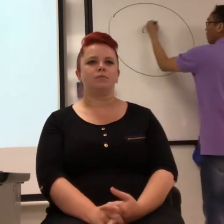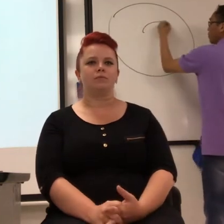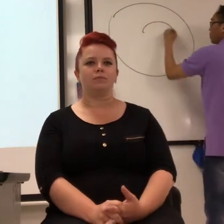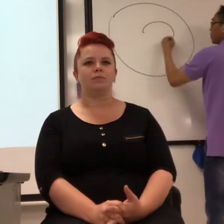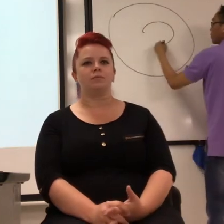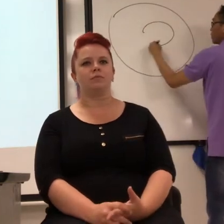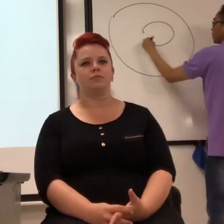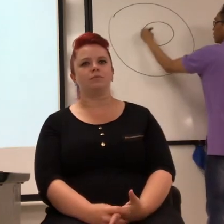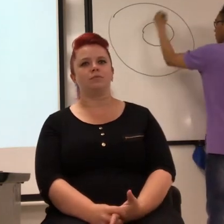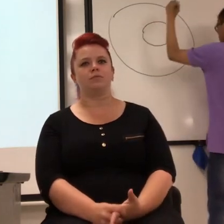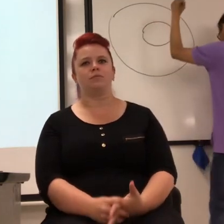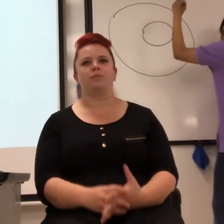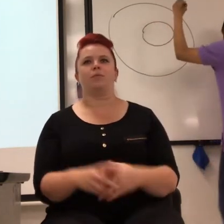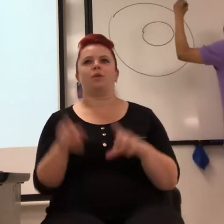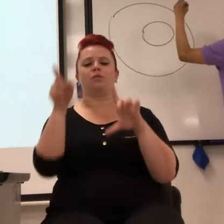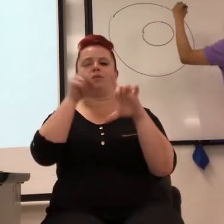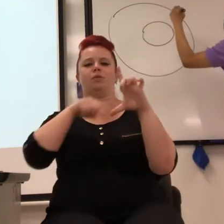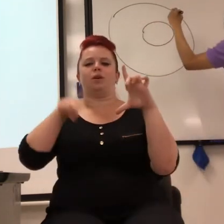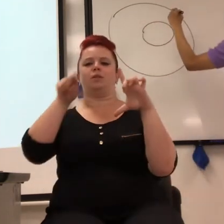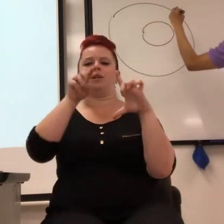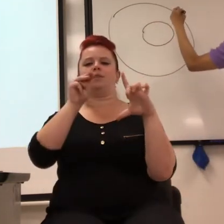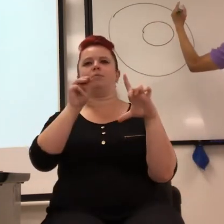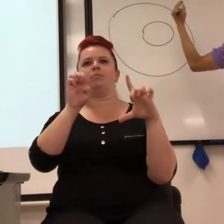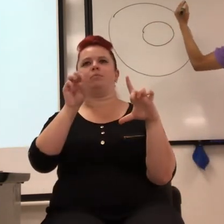nuclear envelope.